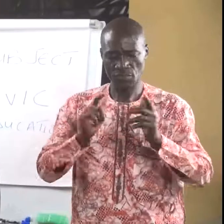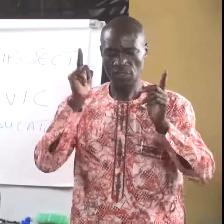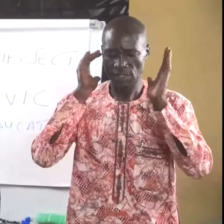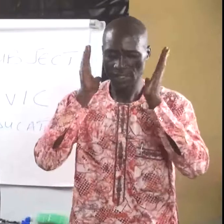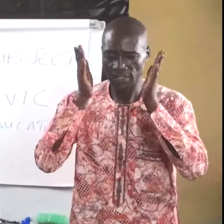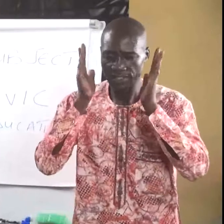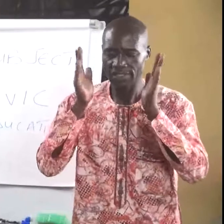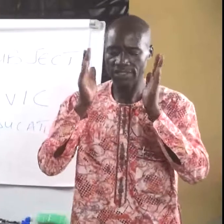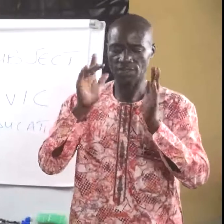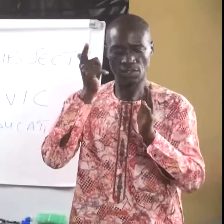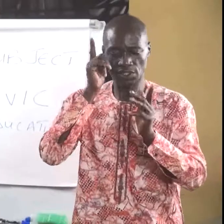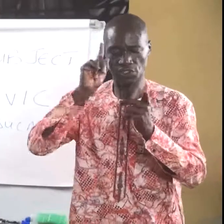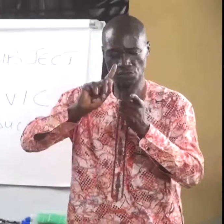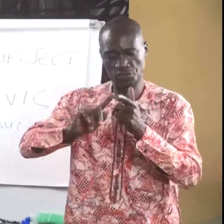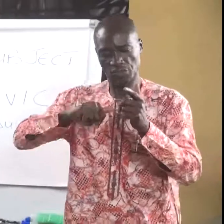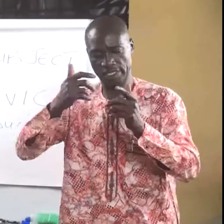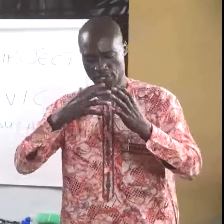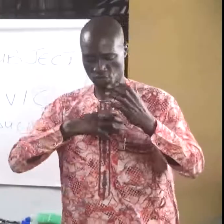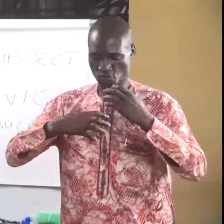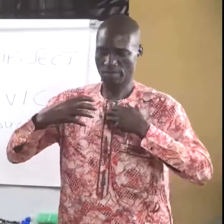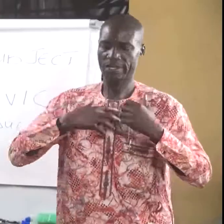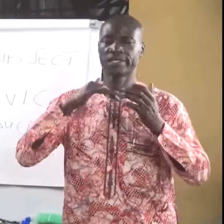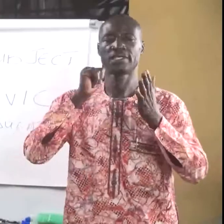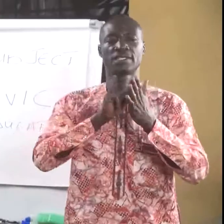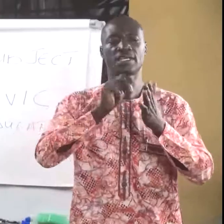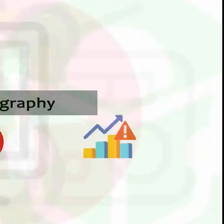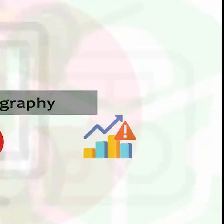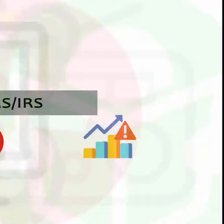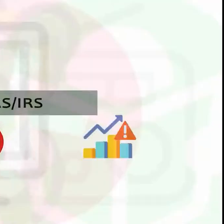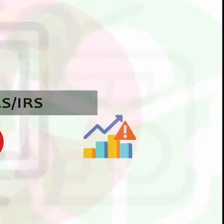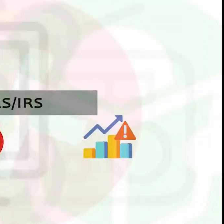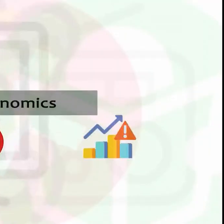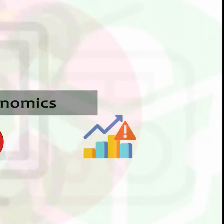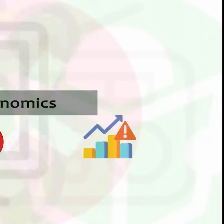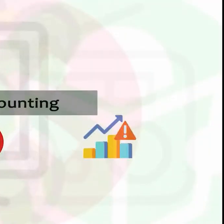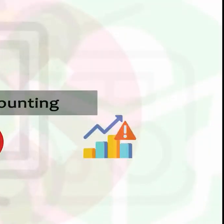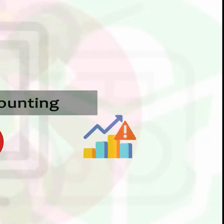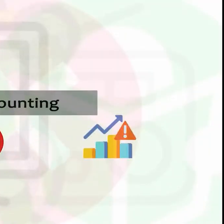and address any shortcoming in the public service.